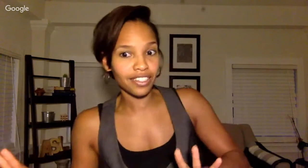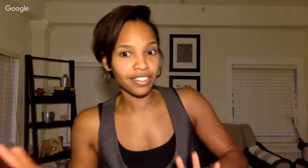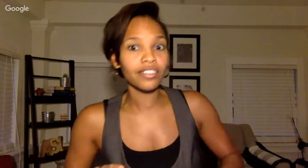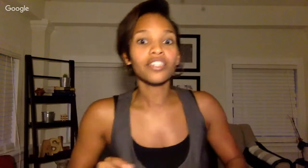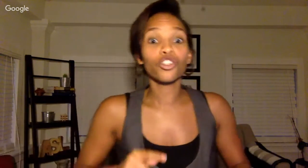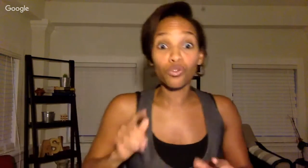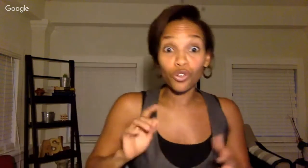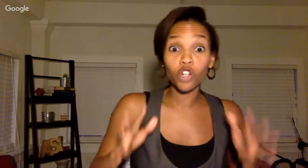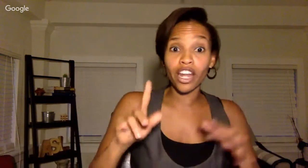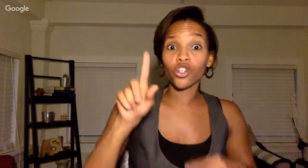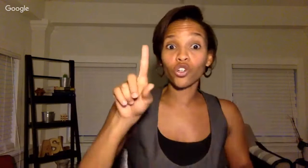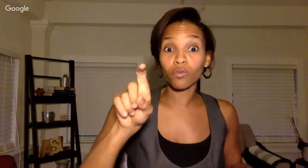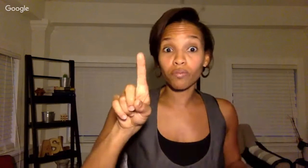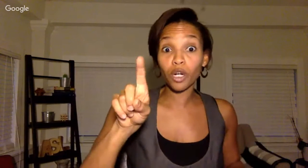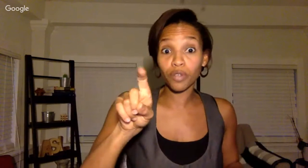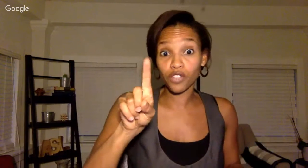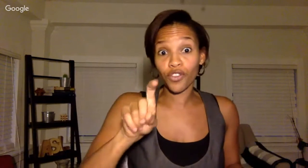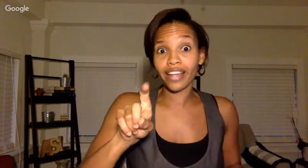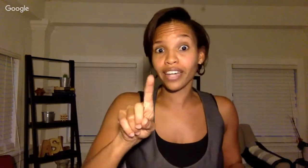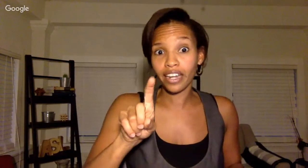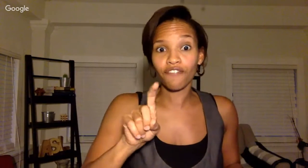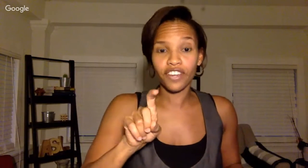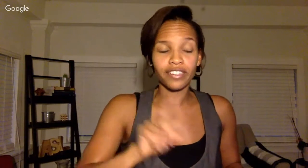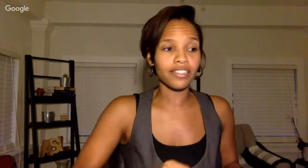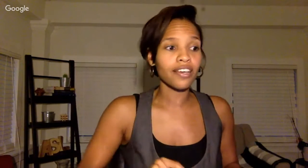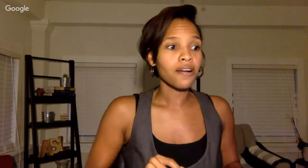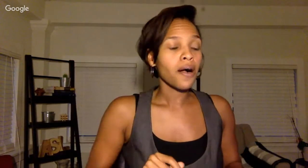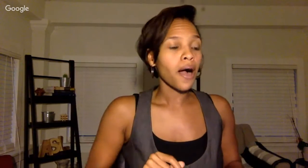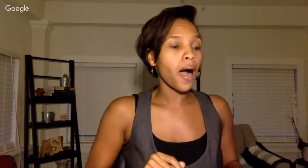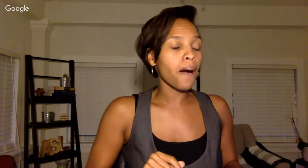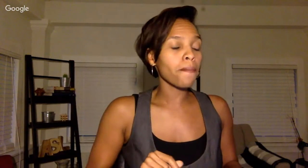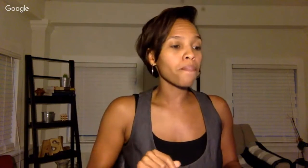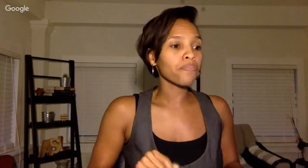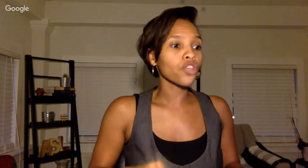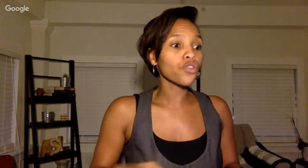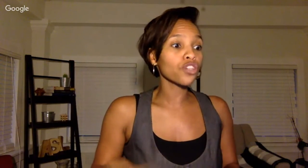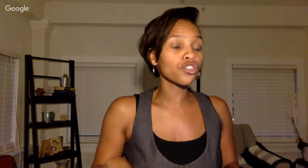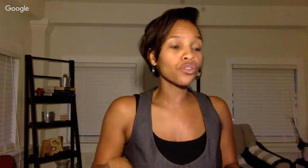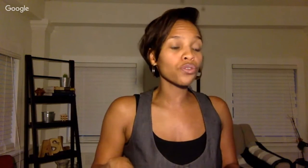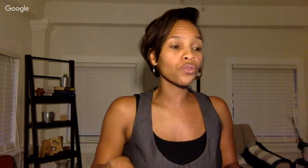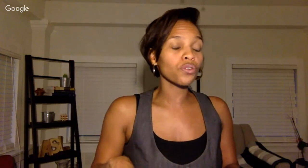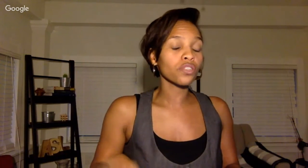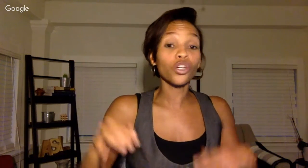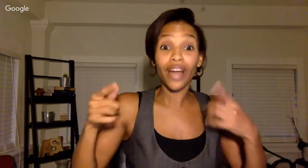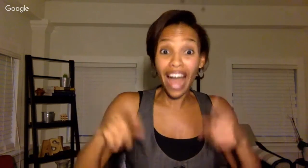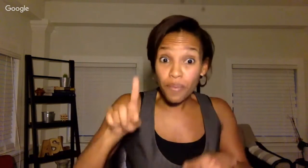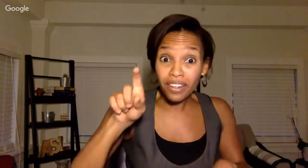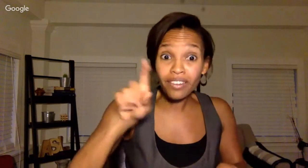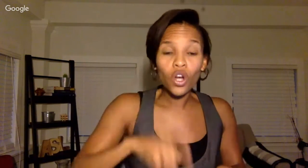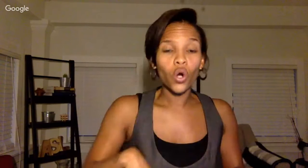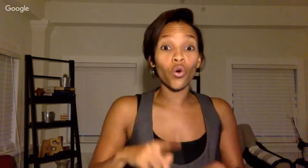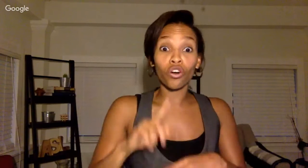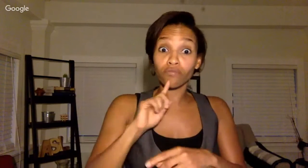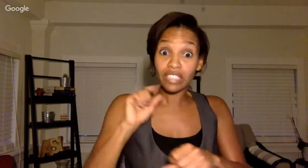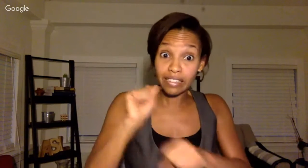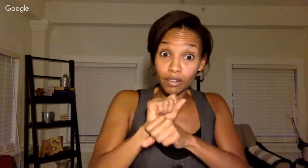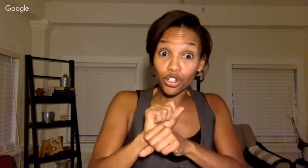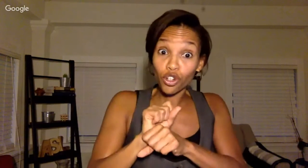sentence. There's a real grammatical purpose for that sign and it fits. You could do so happen or true